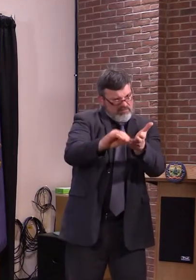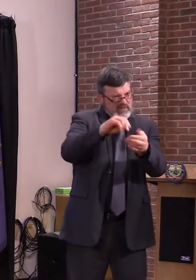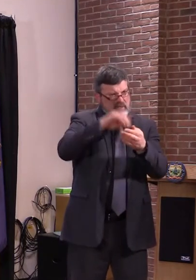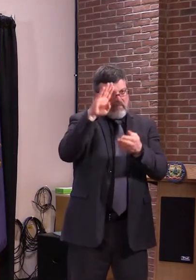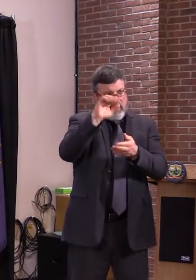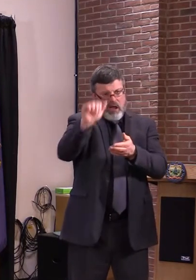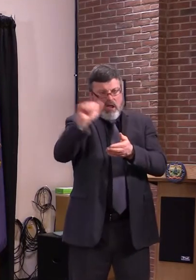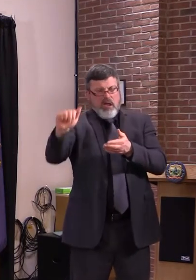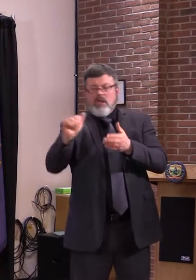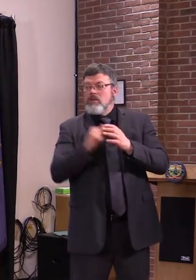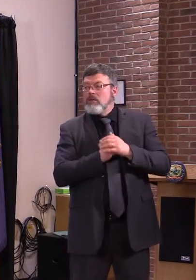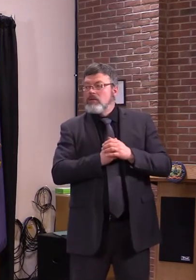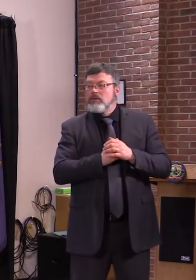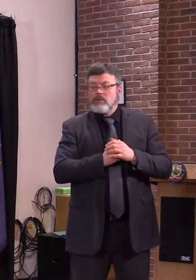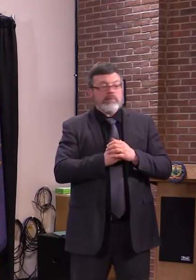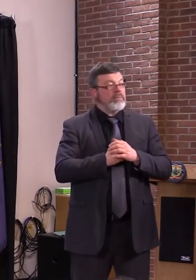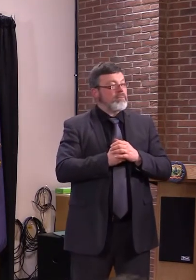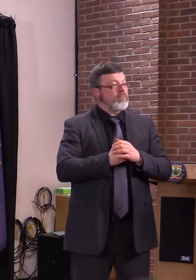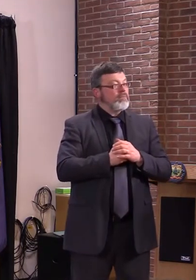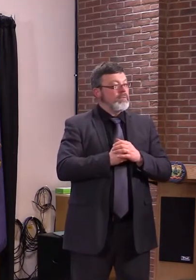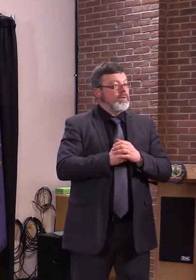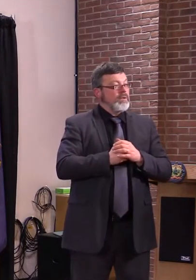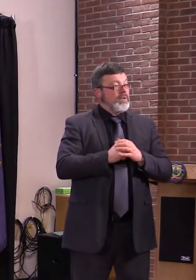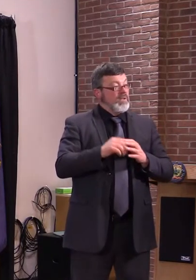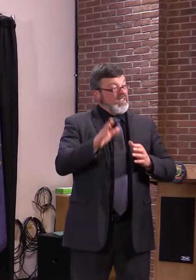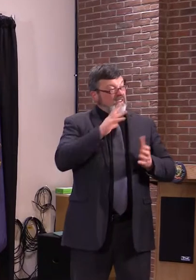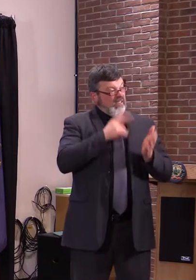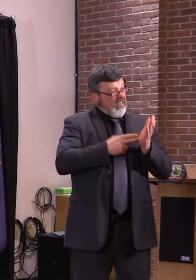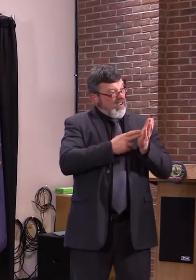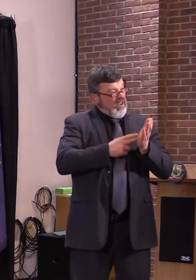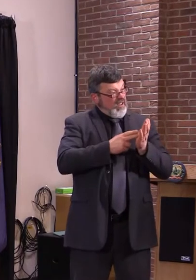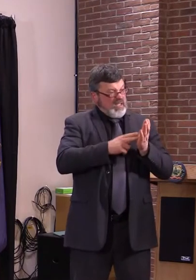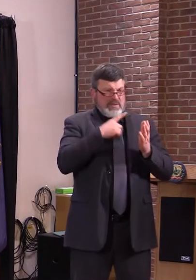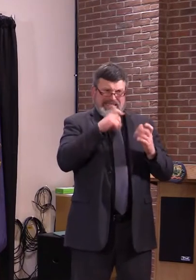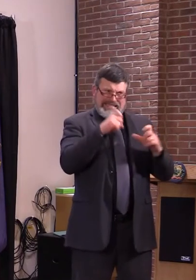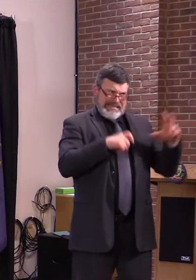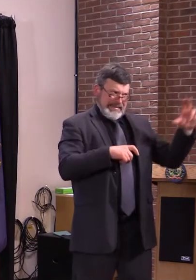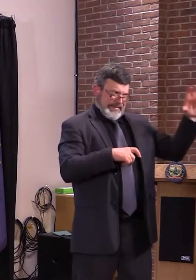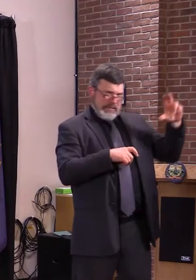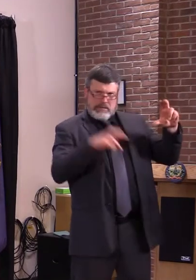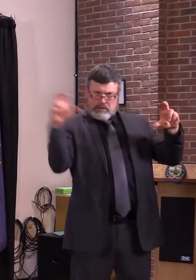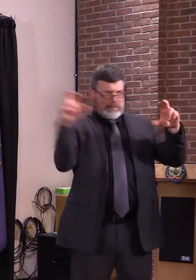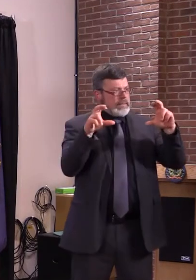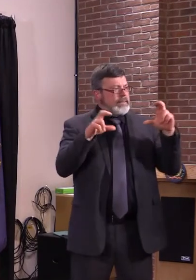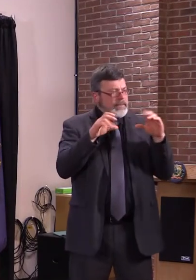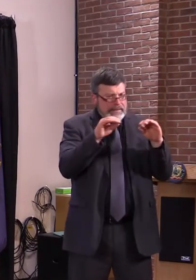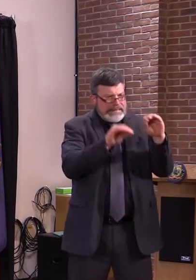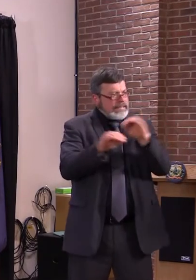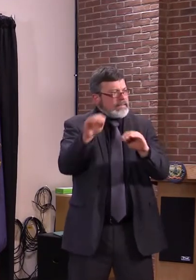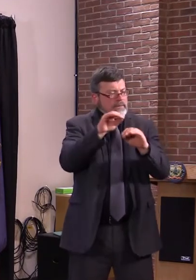We should be putting more money aside in this area to build resiliency, not less.